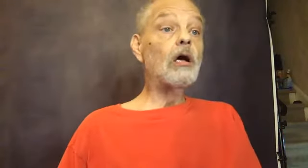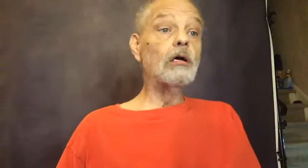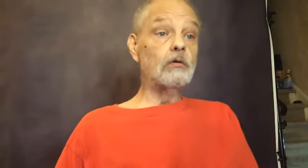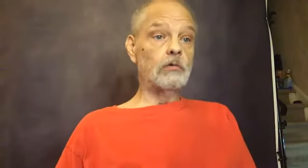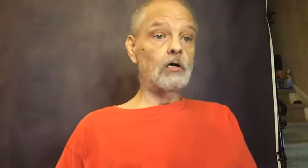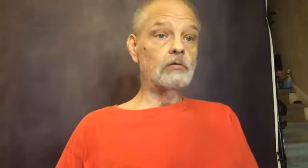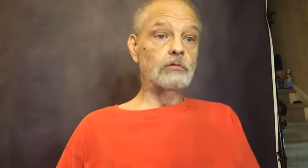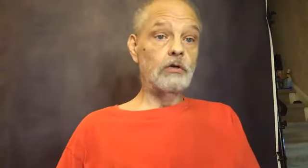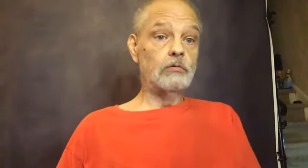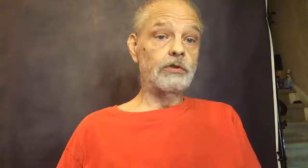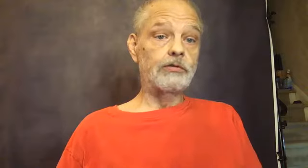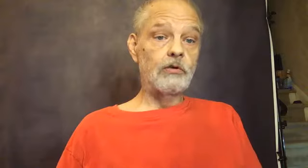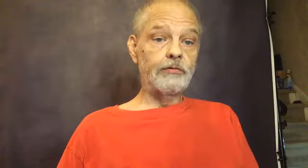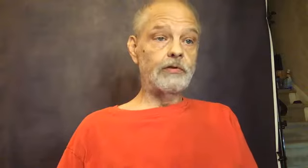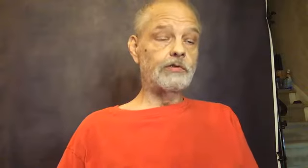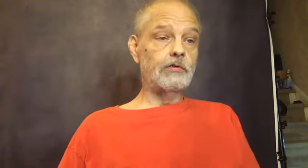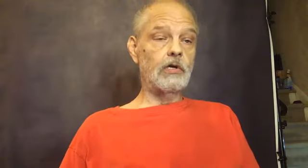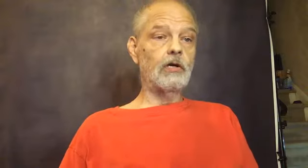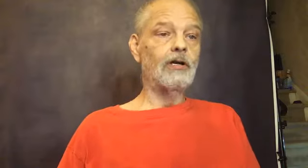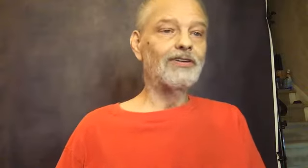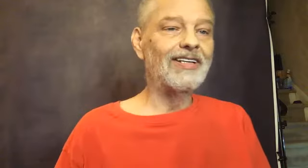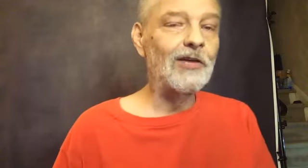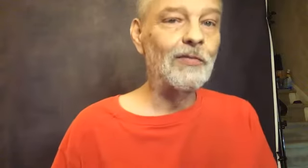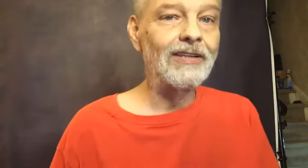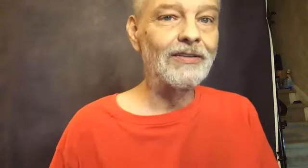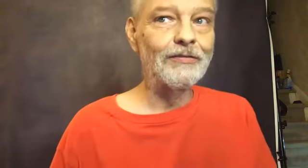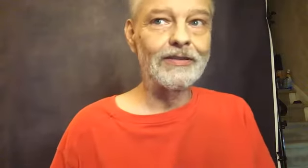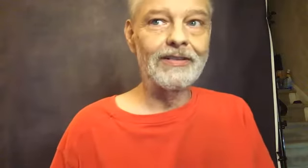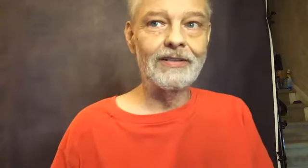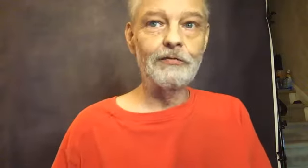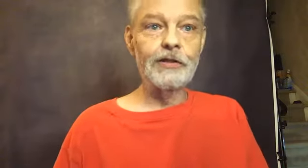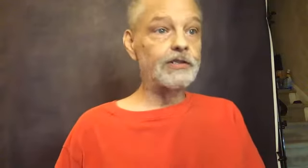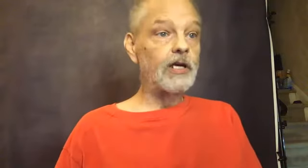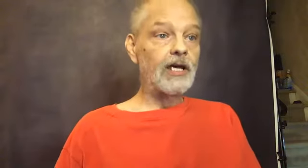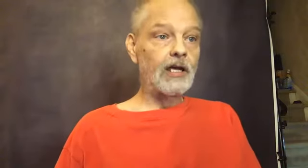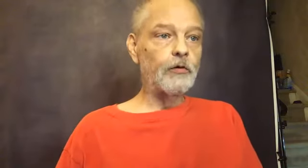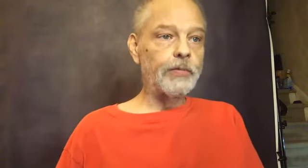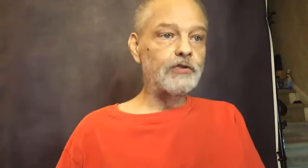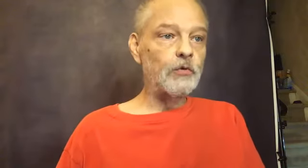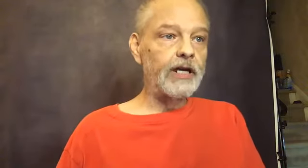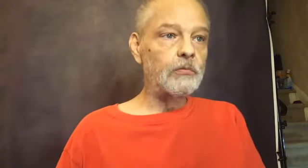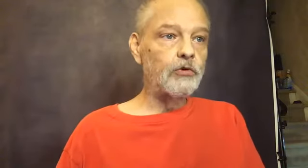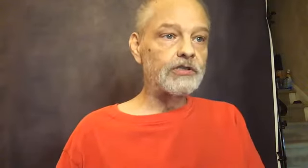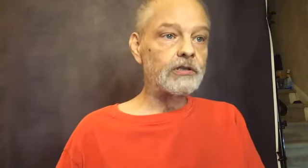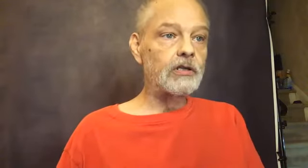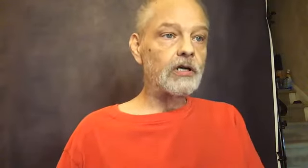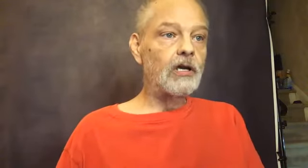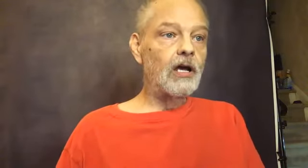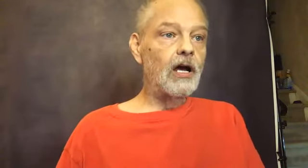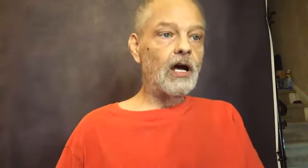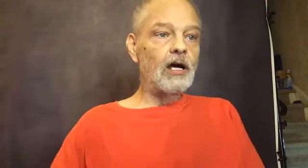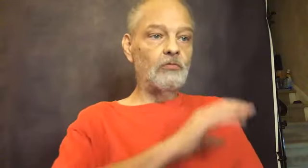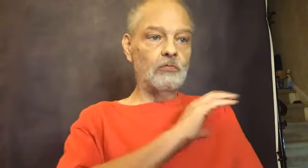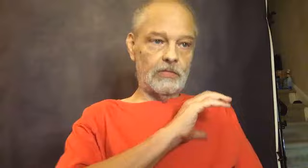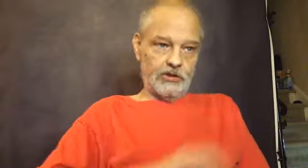Oh, no, there's no difference. The name and the religion. If a person were named Christian,